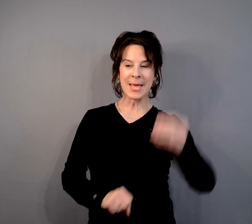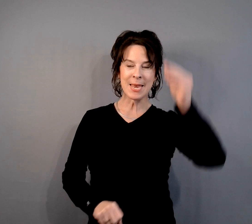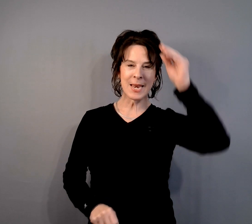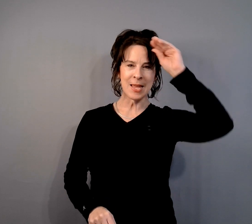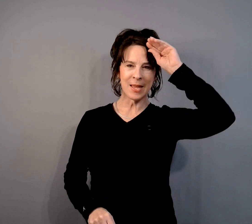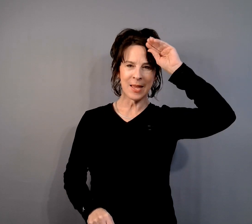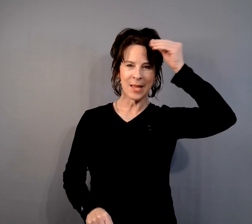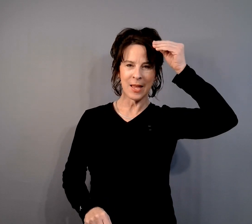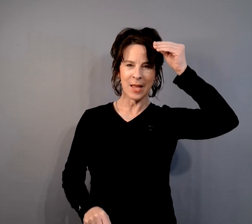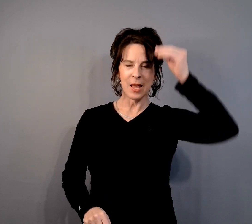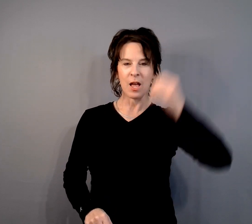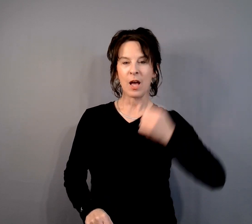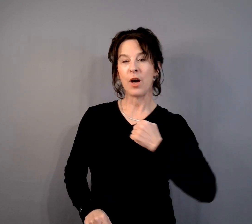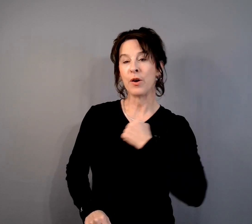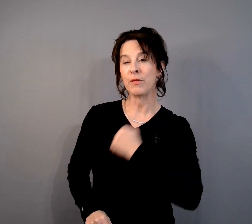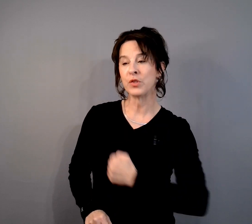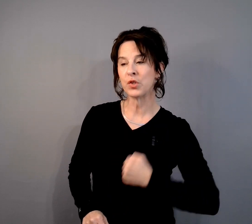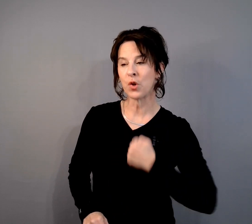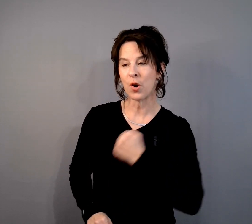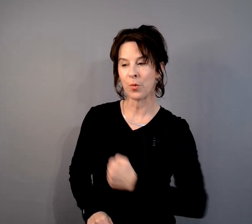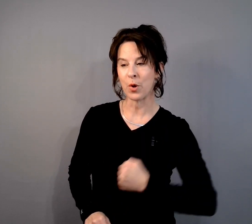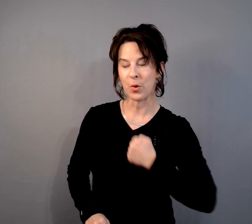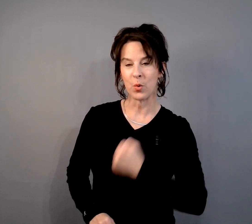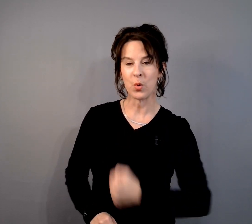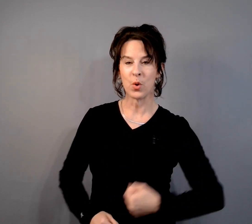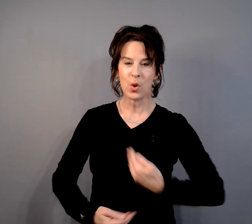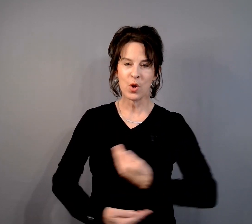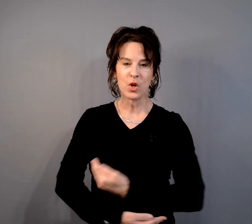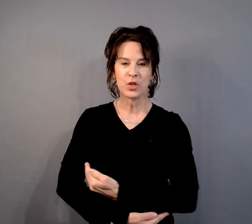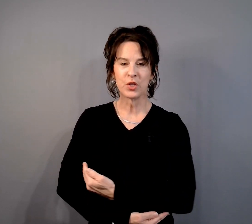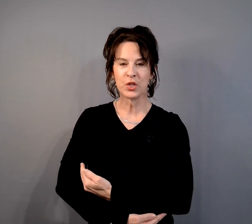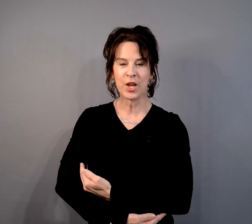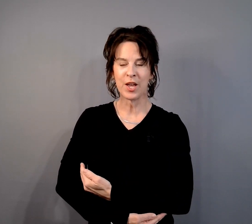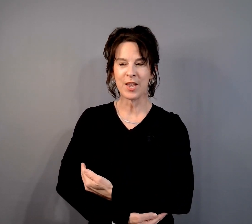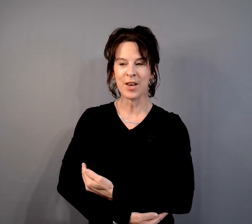Man of sorrow, son